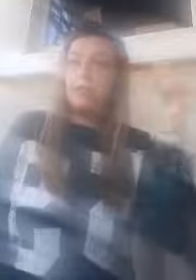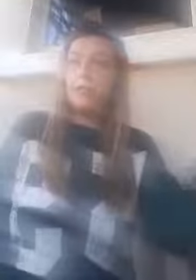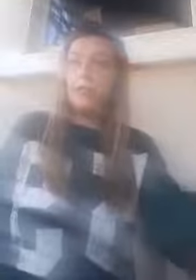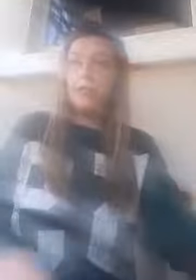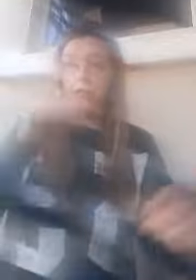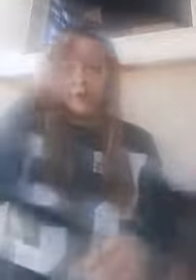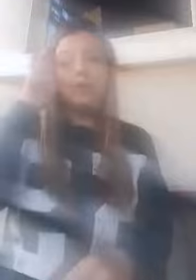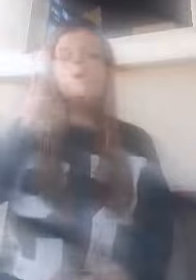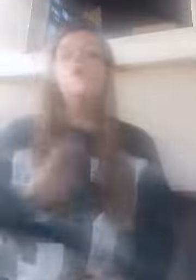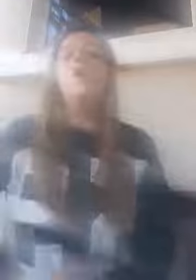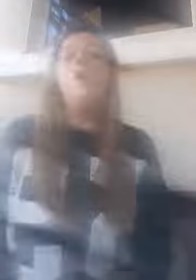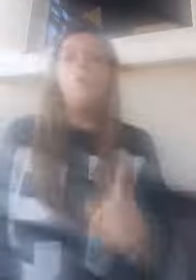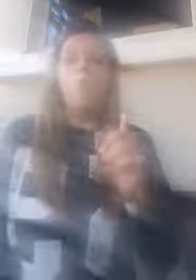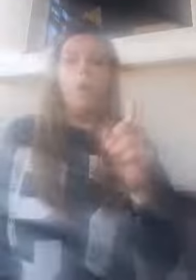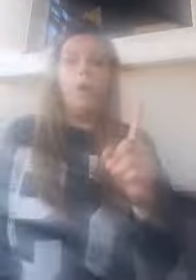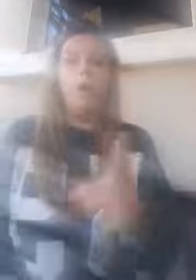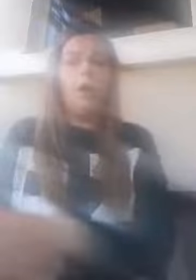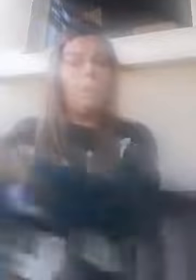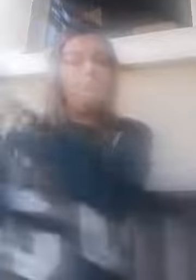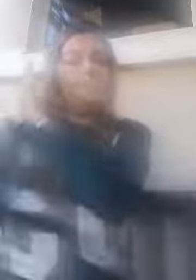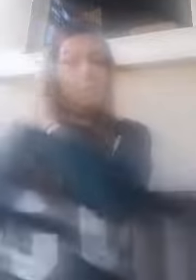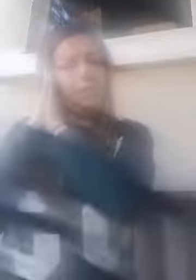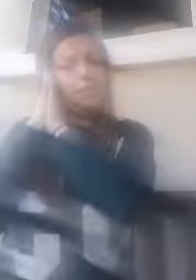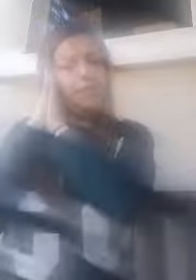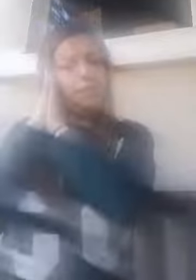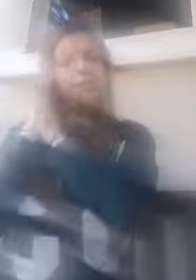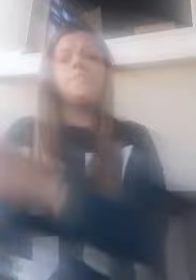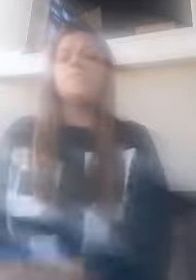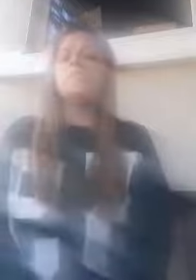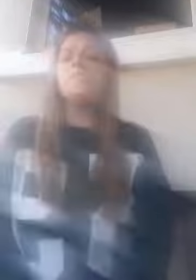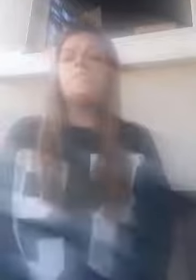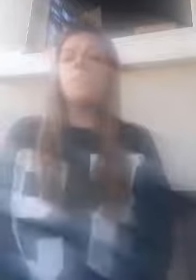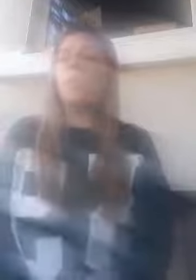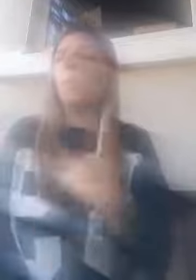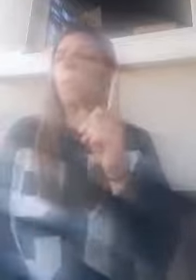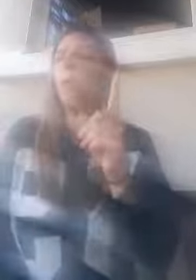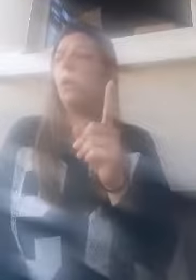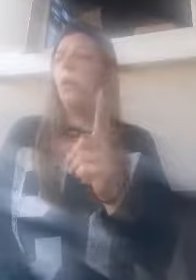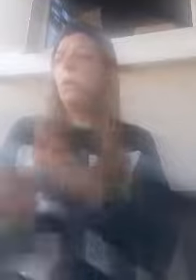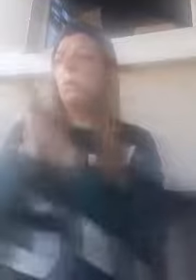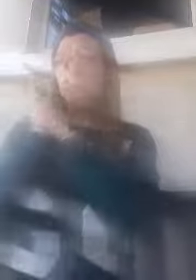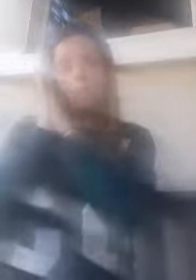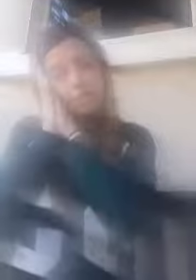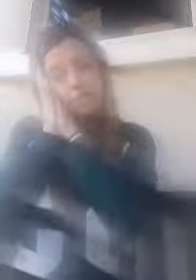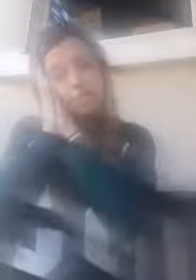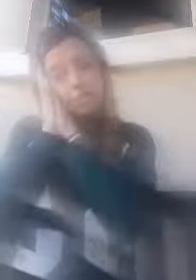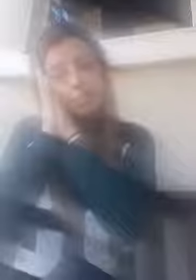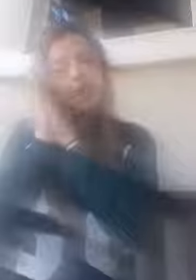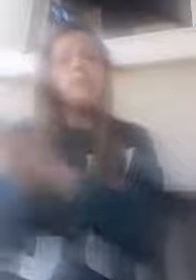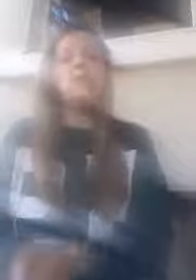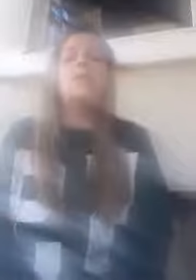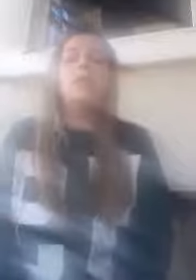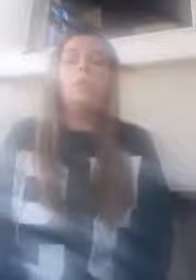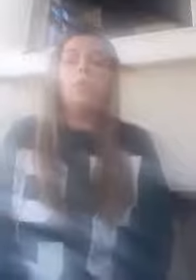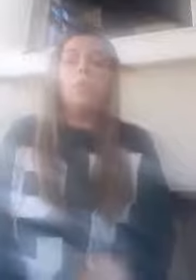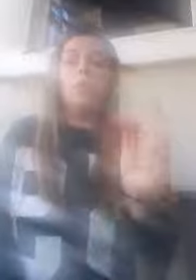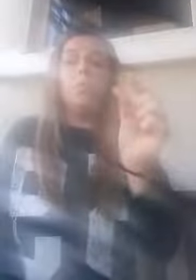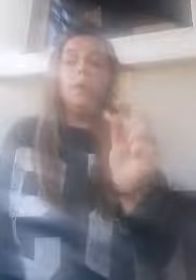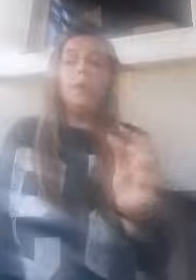see? One big bed, one medium bed, one